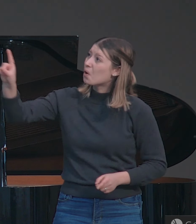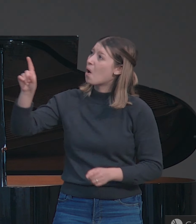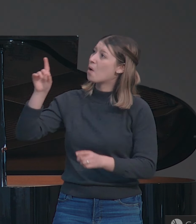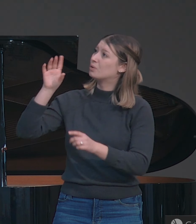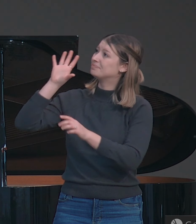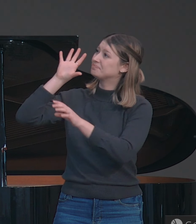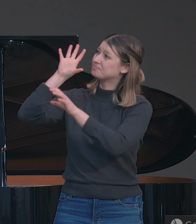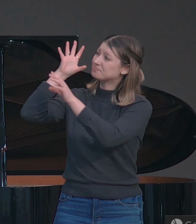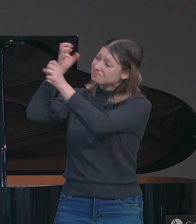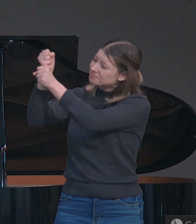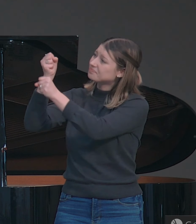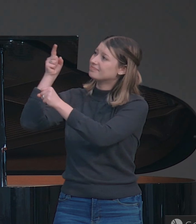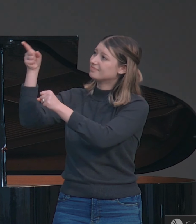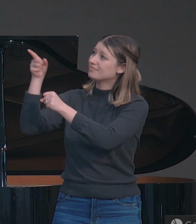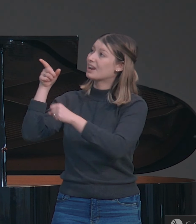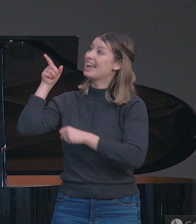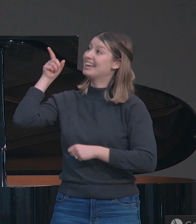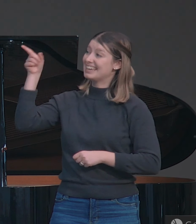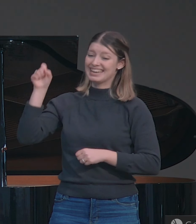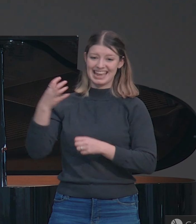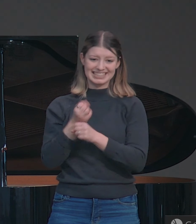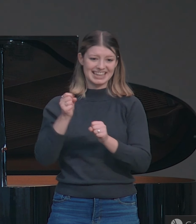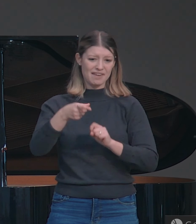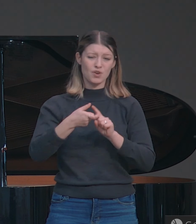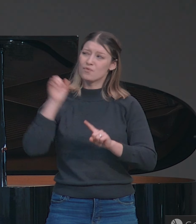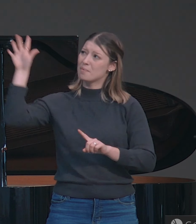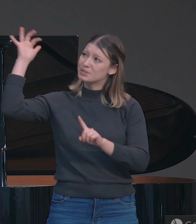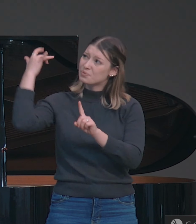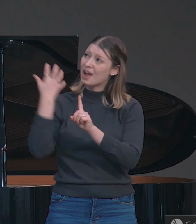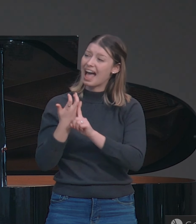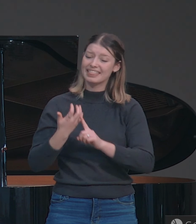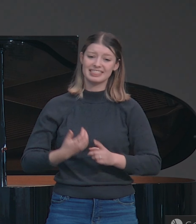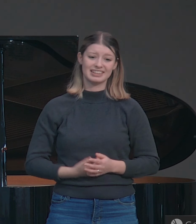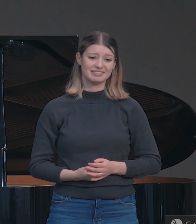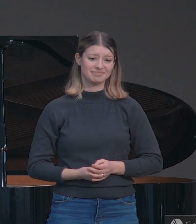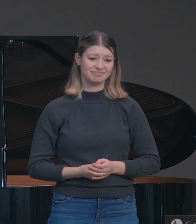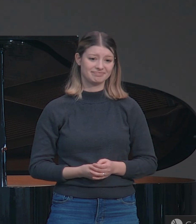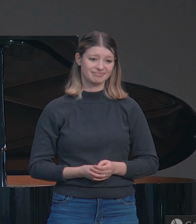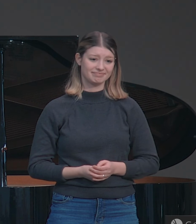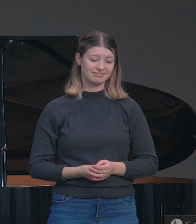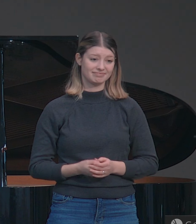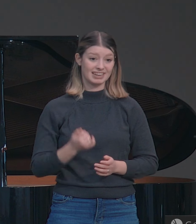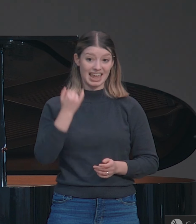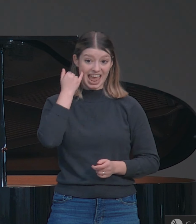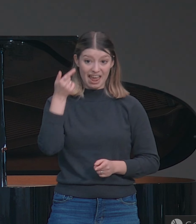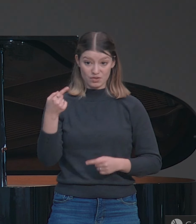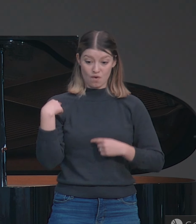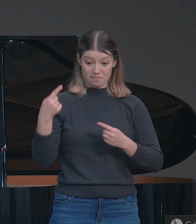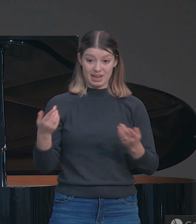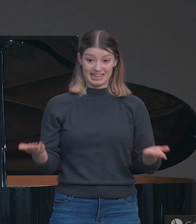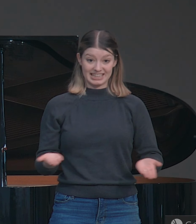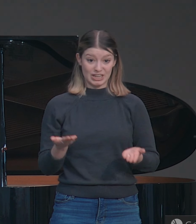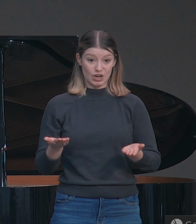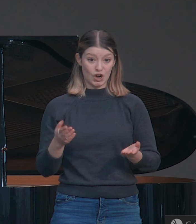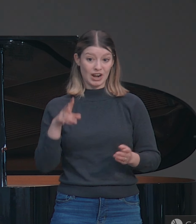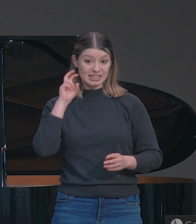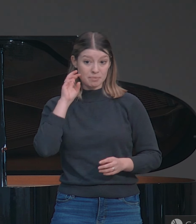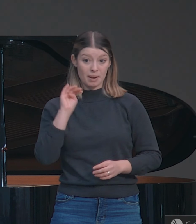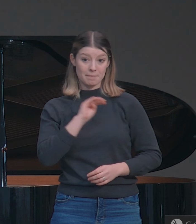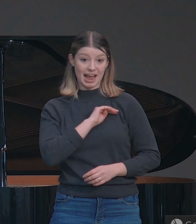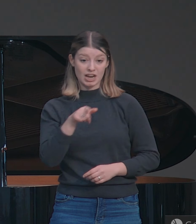then you can be saved from the wrath of God. And if you have been here and listened to Micah, you know that wrath is a terrible